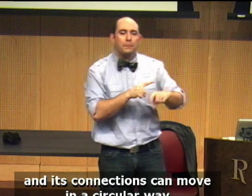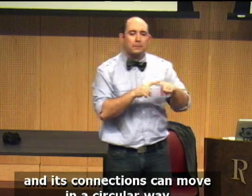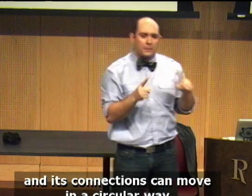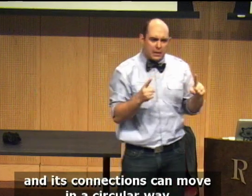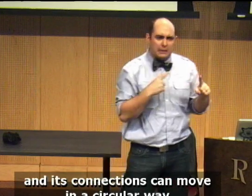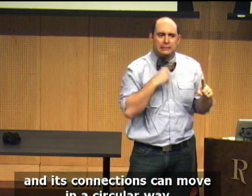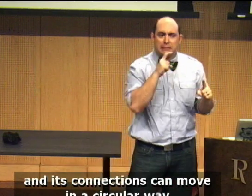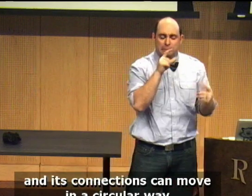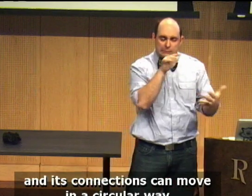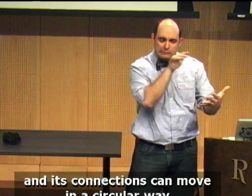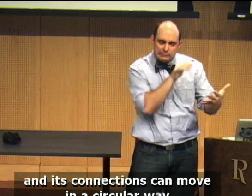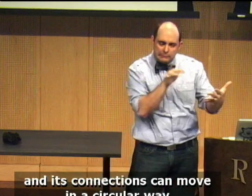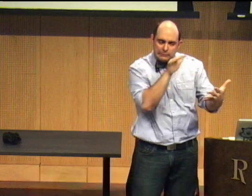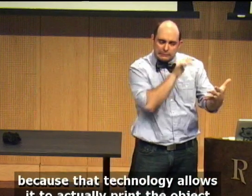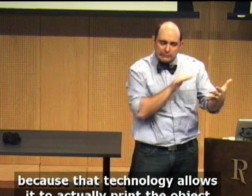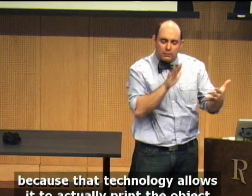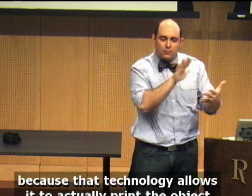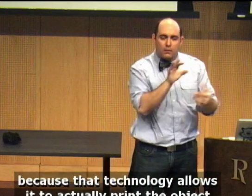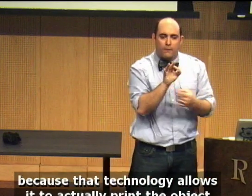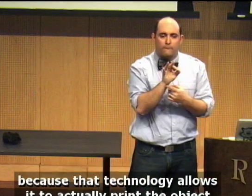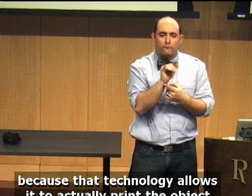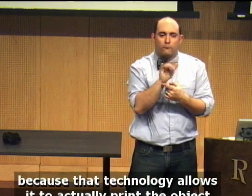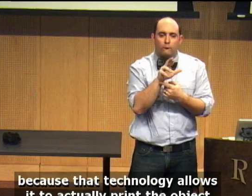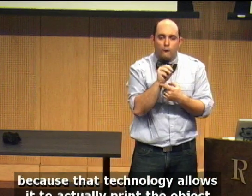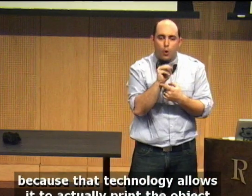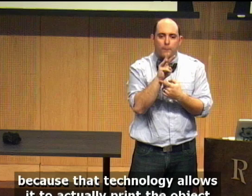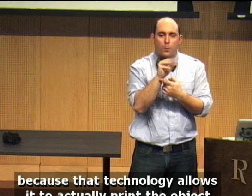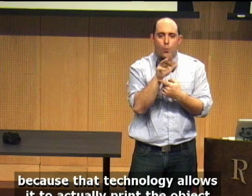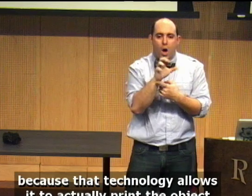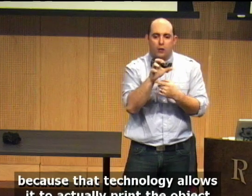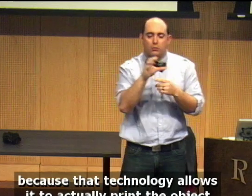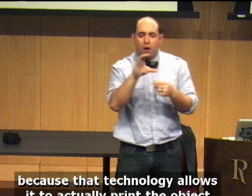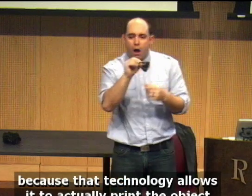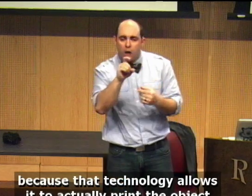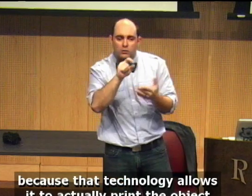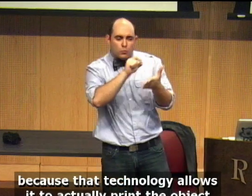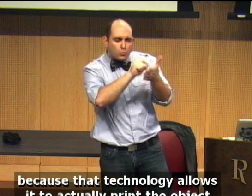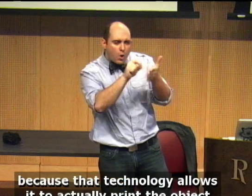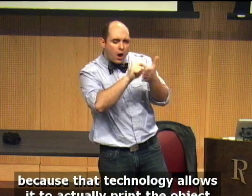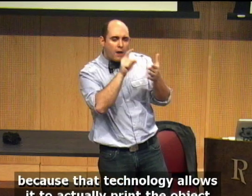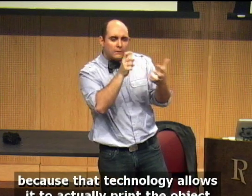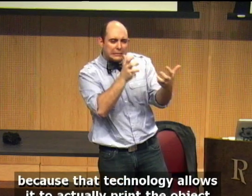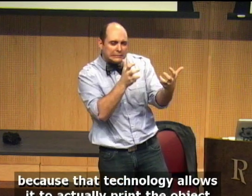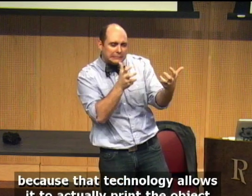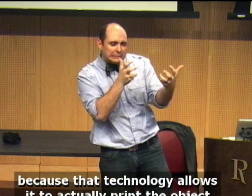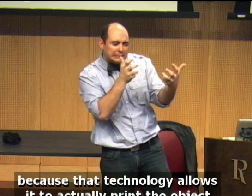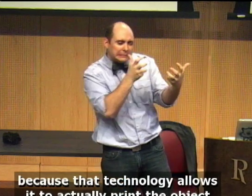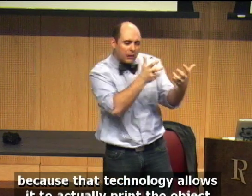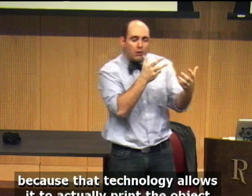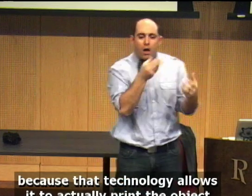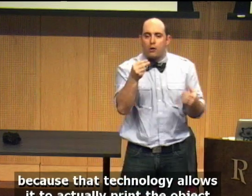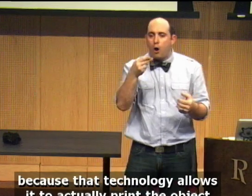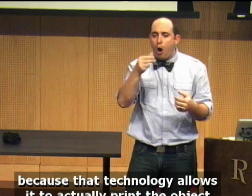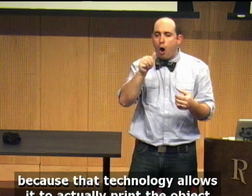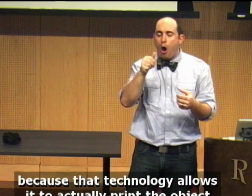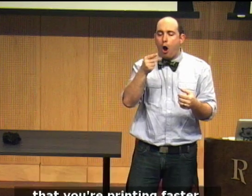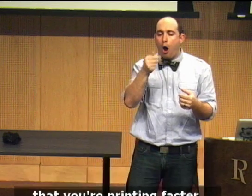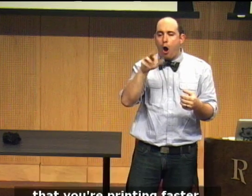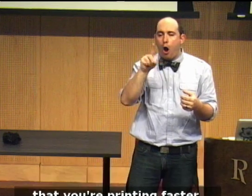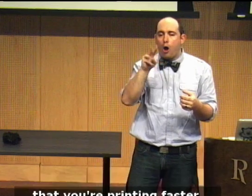way because that technology allows it to actually print the object that you're printing